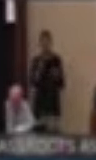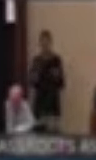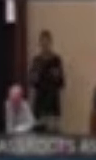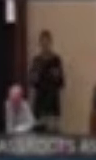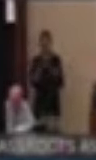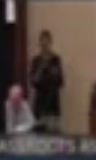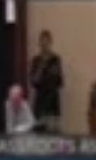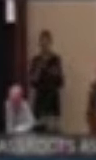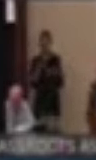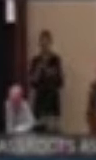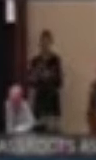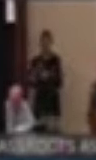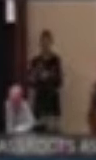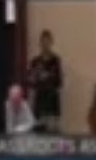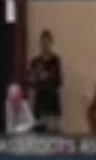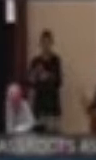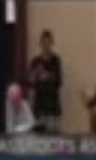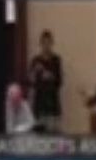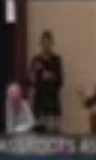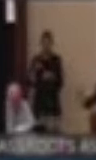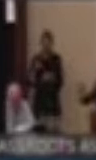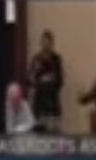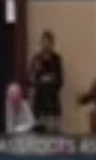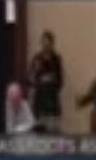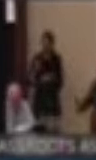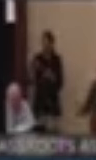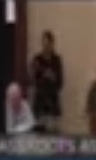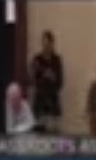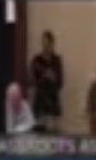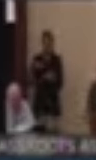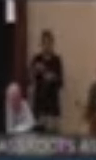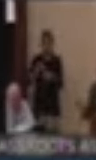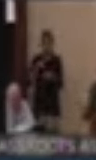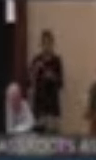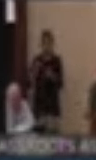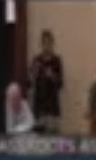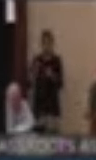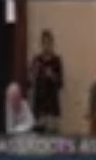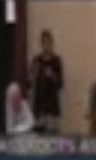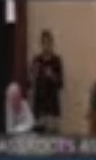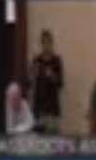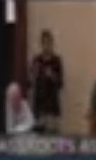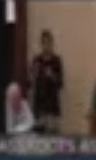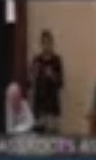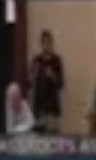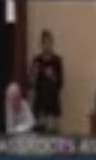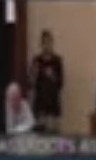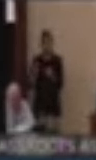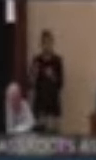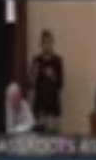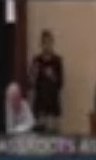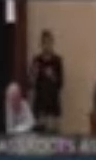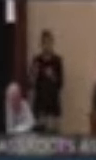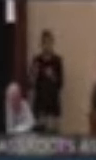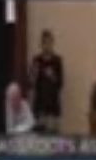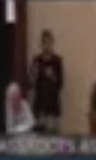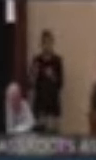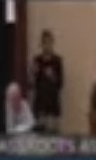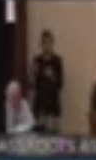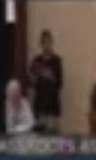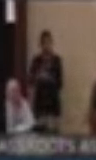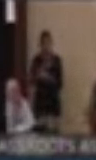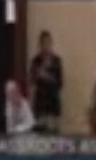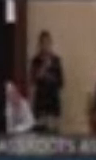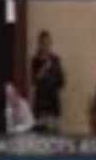300 patients. And that's because The other committee had closed,